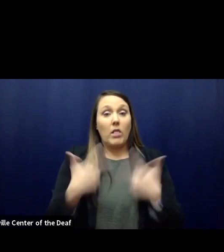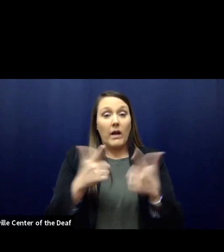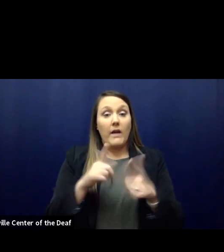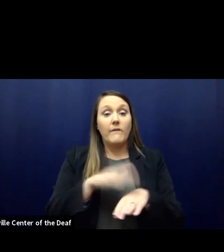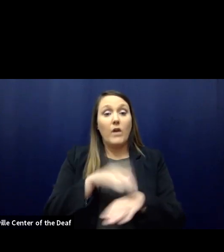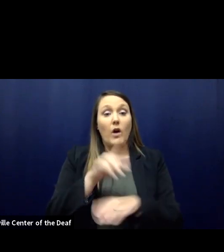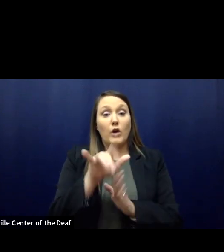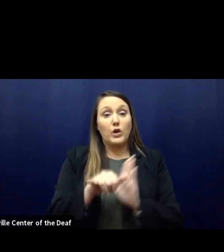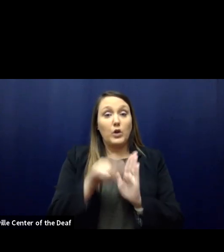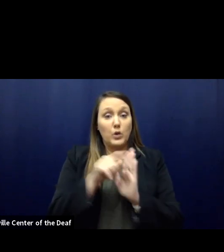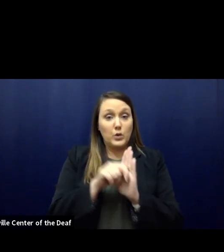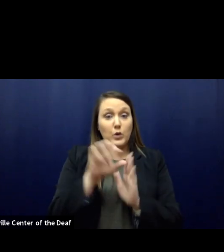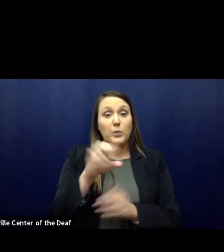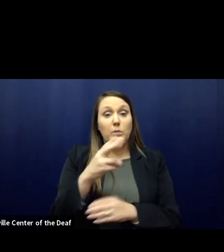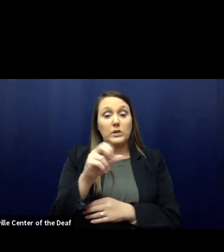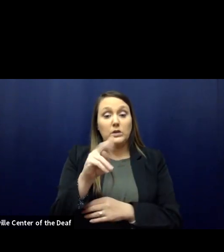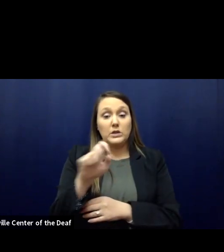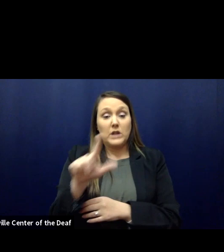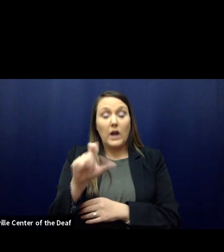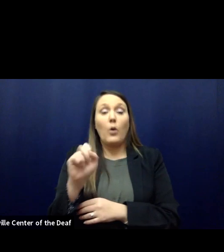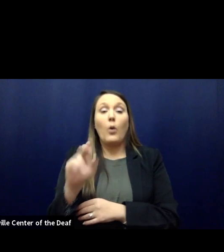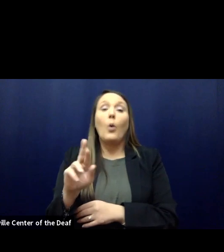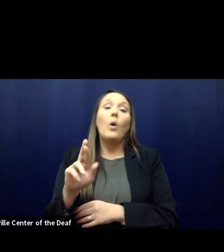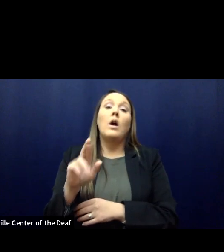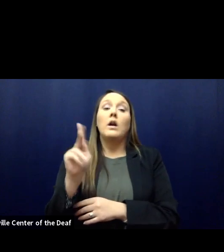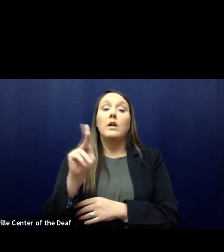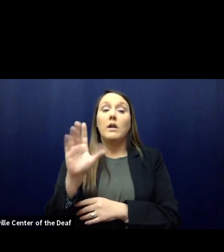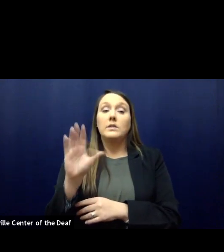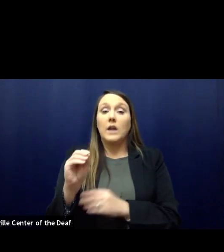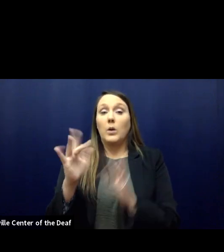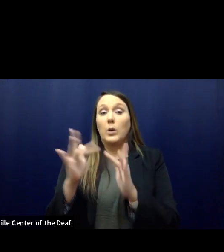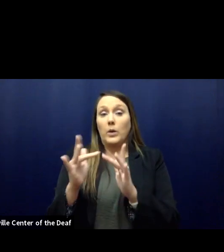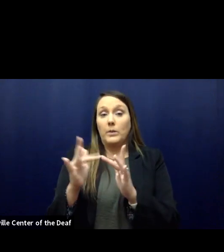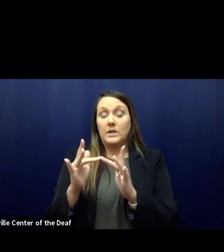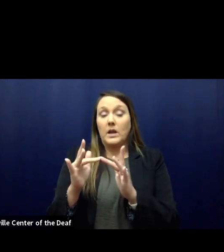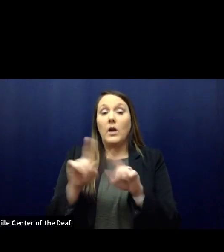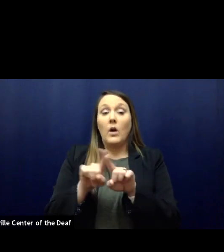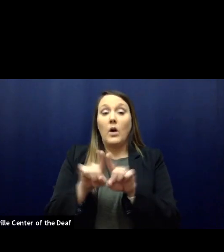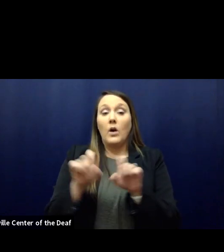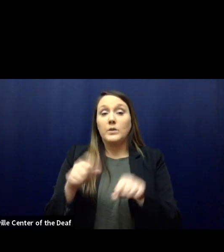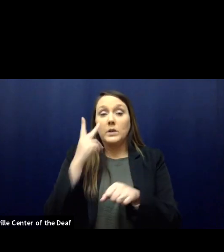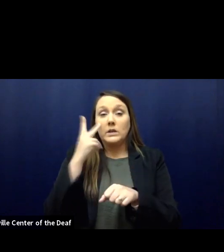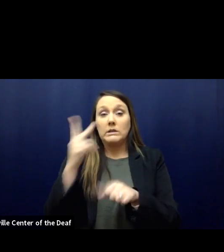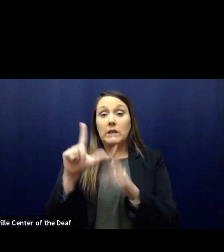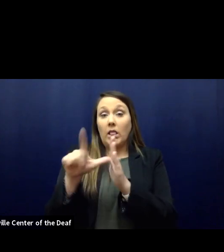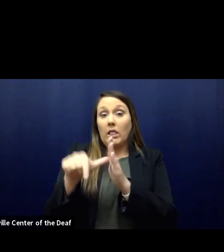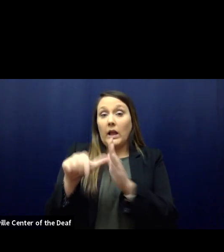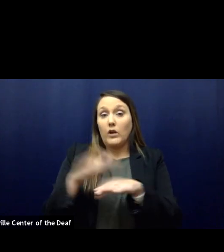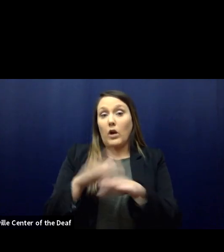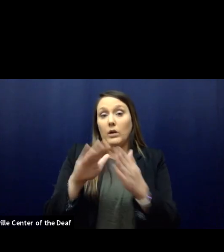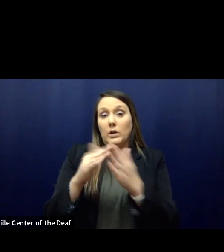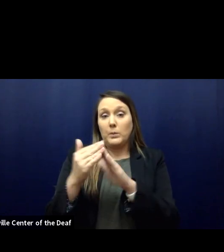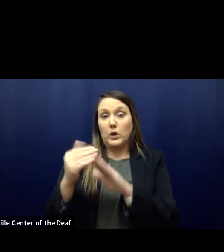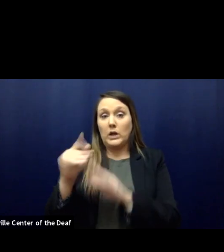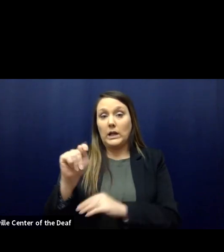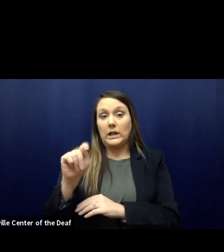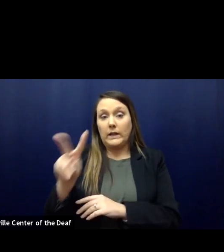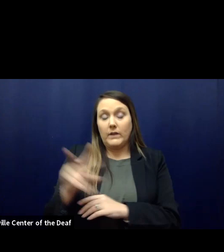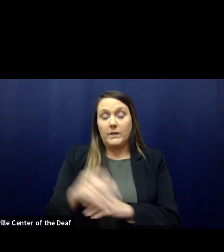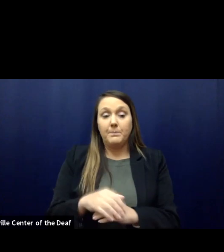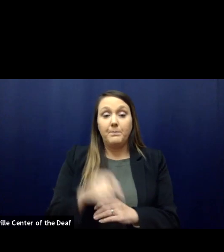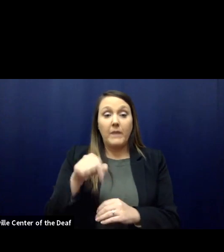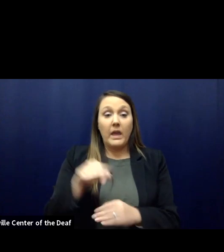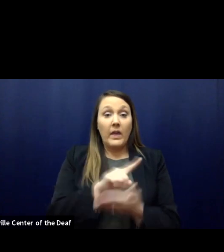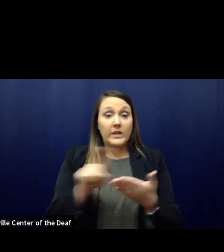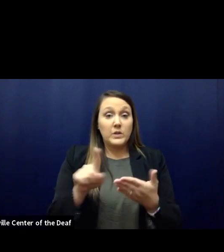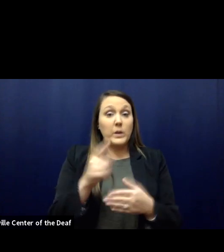channel or the Knox County website. It also may be viewed later on community television. This week, today and